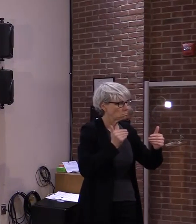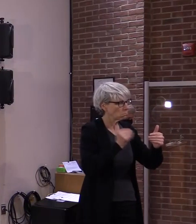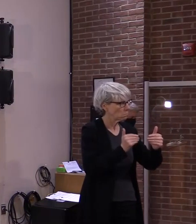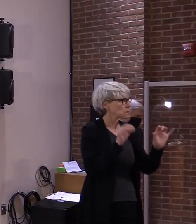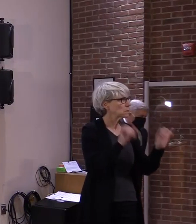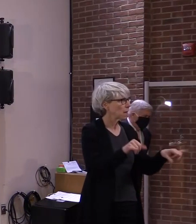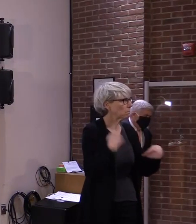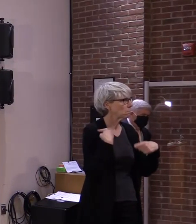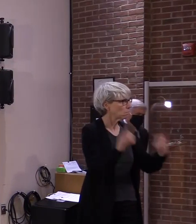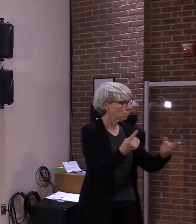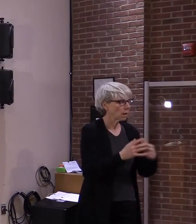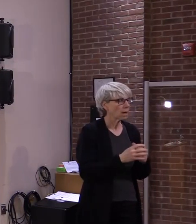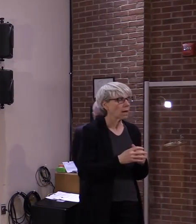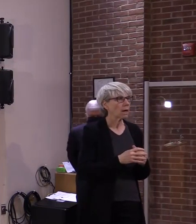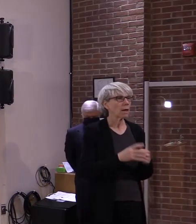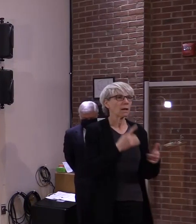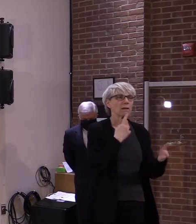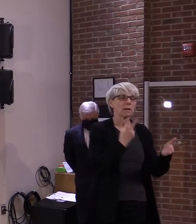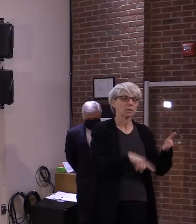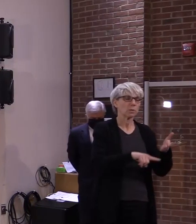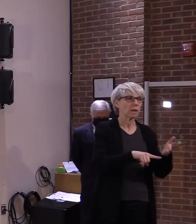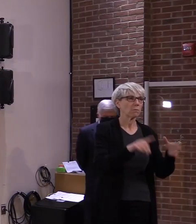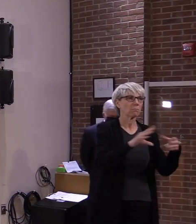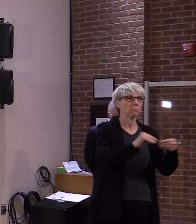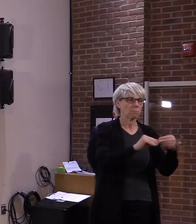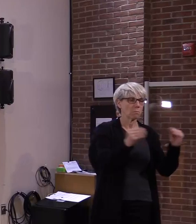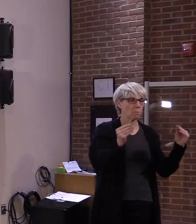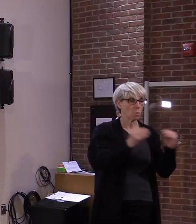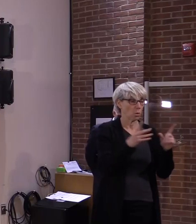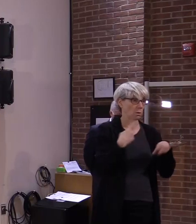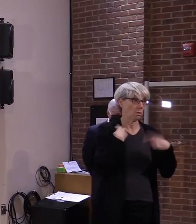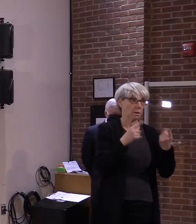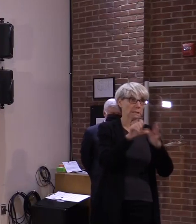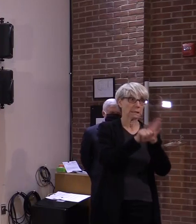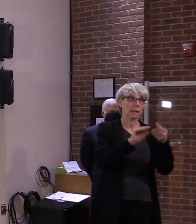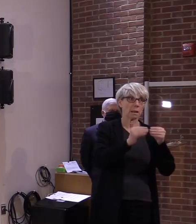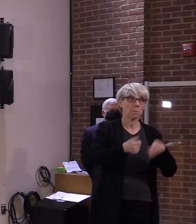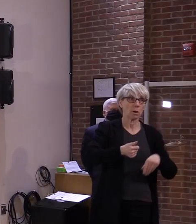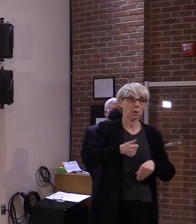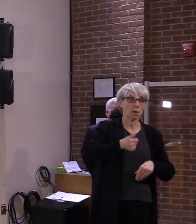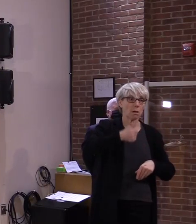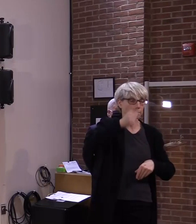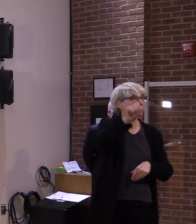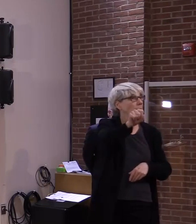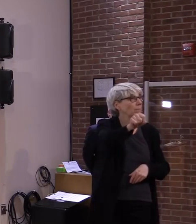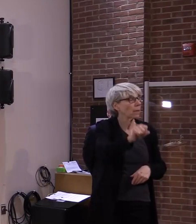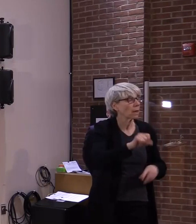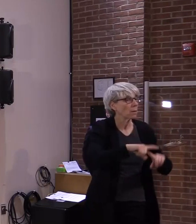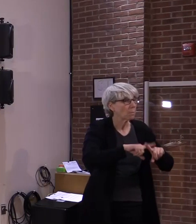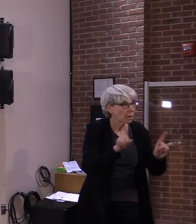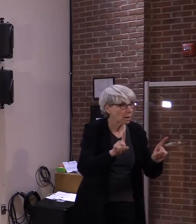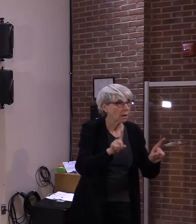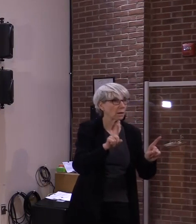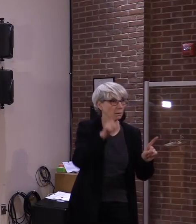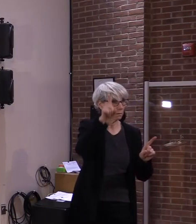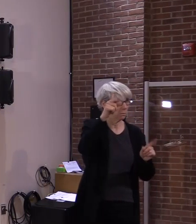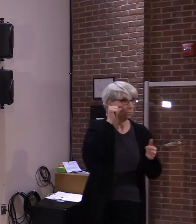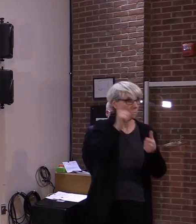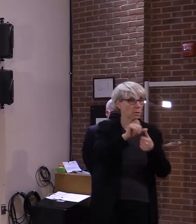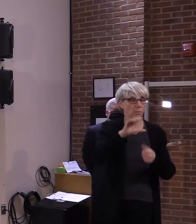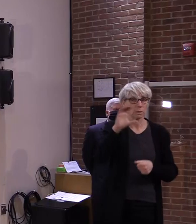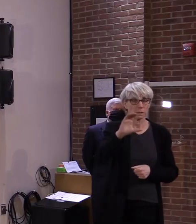It certainly gives us pause looking at the case counts that are out now, but at the same time, a lot of what's behind the CDC recommendation